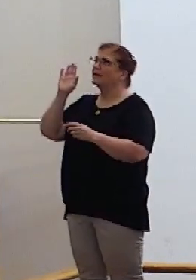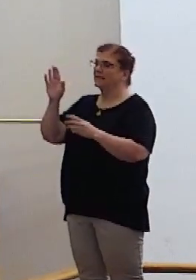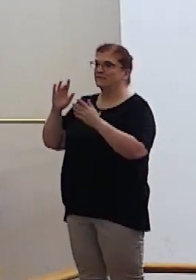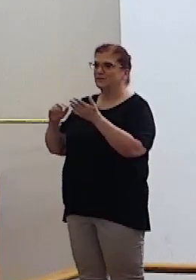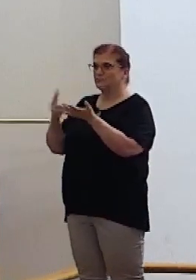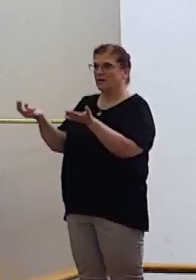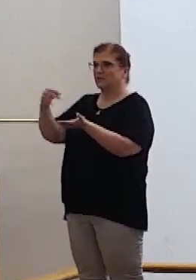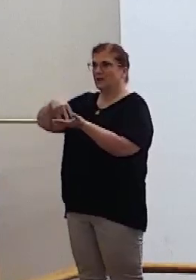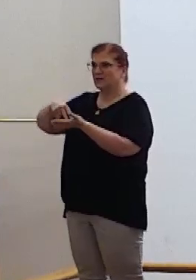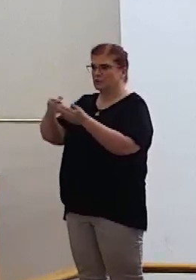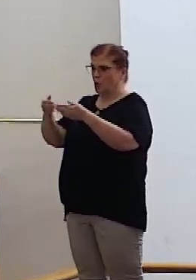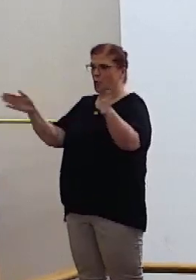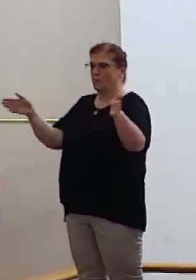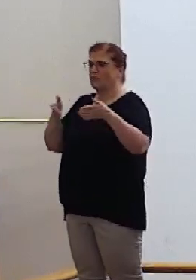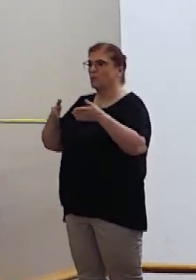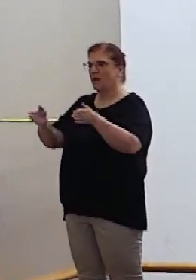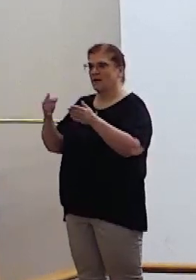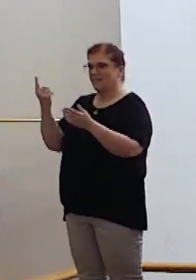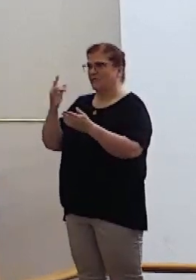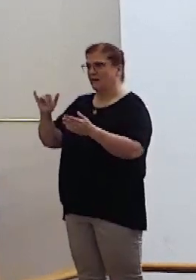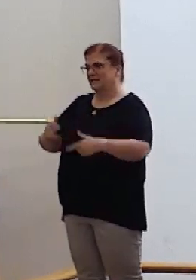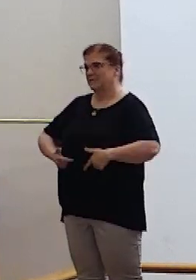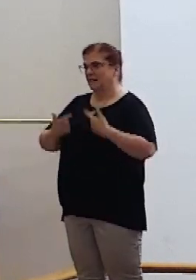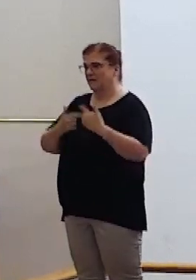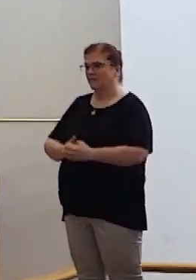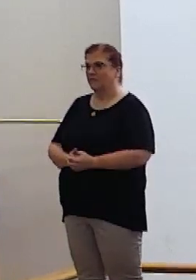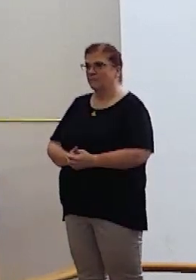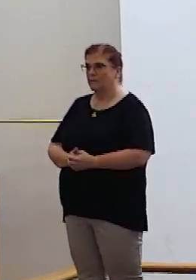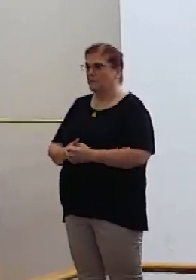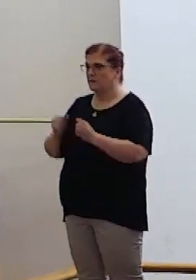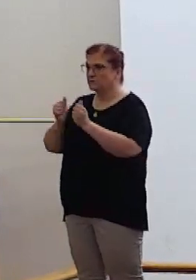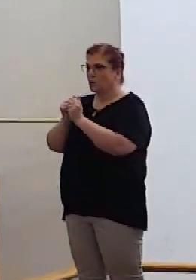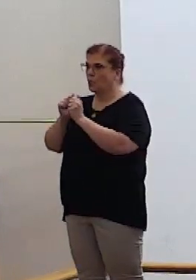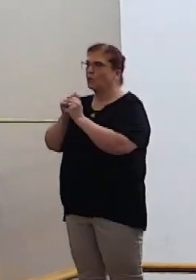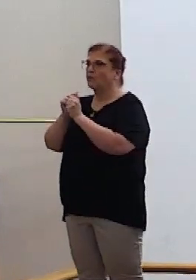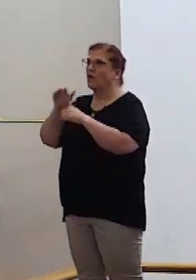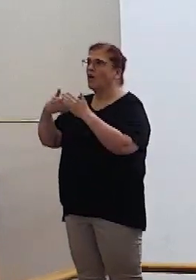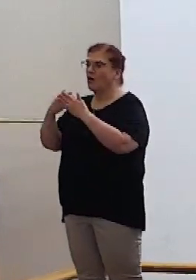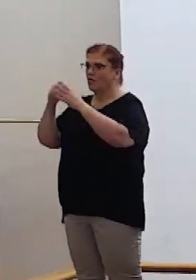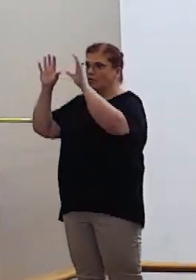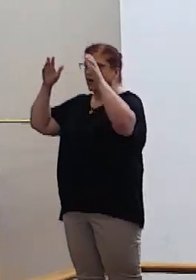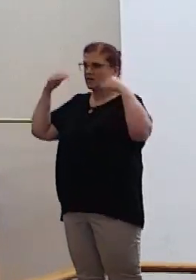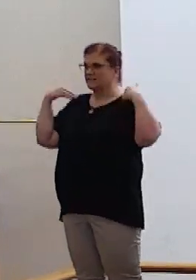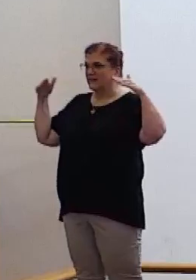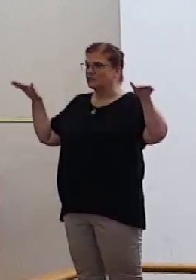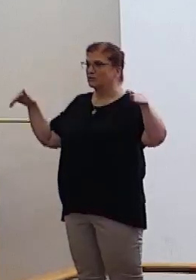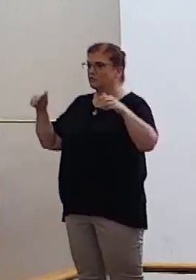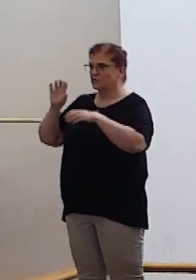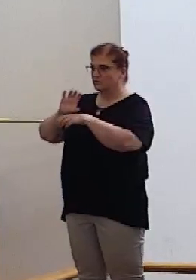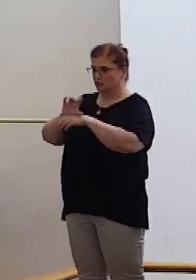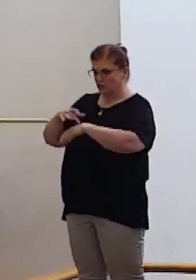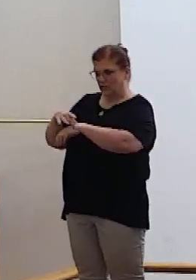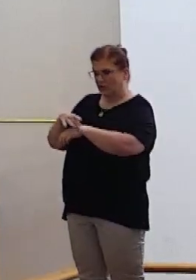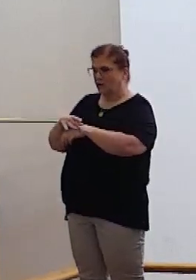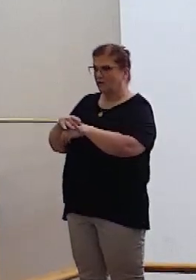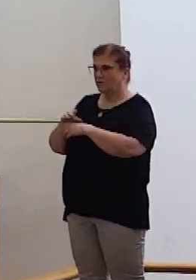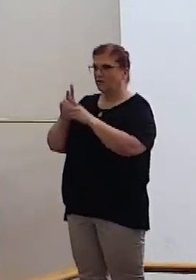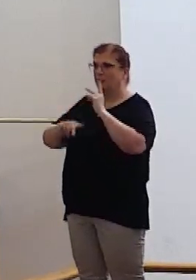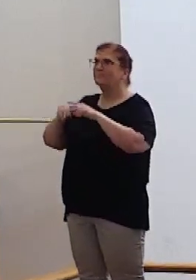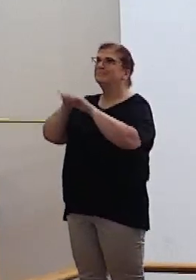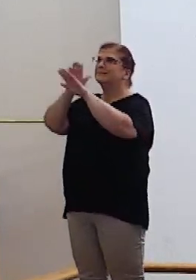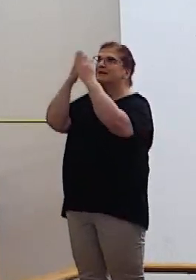resurrection opened to us the way of everlasting life. And so with all the choirs of angels, with the church on earth and the hosts of